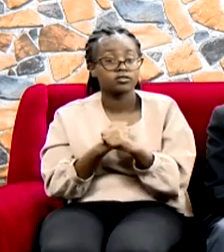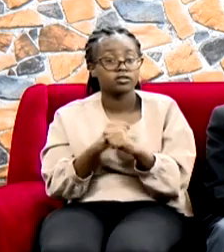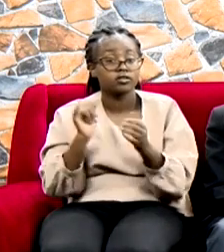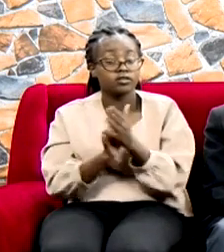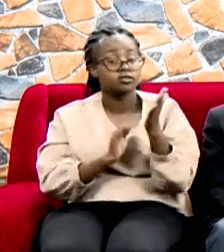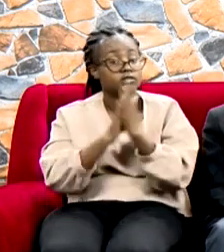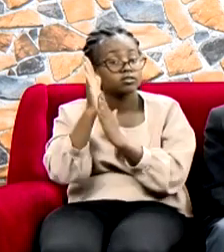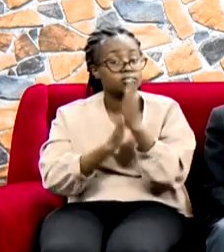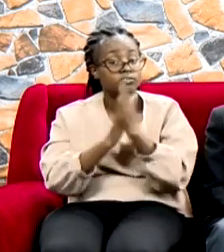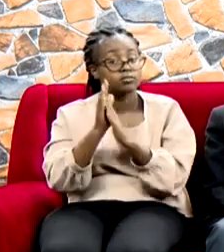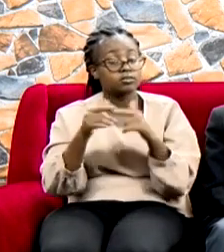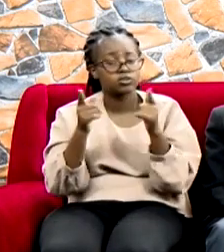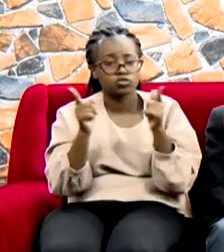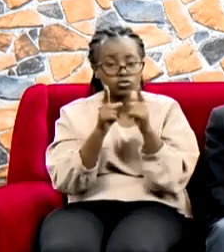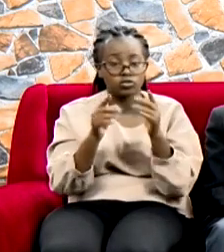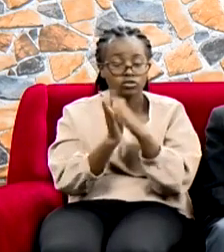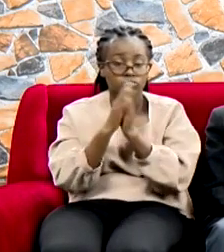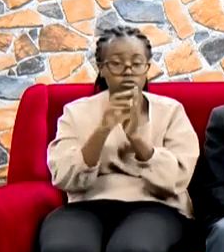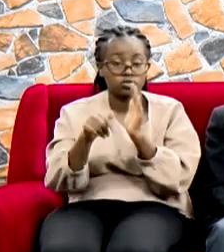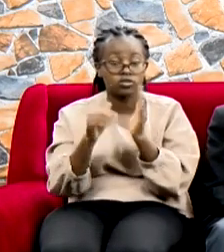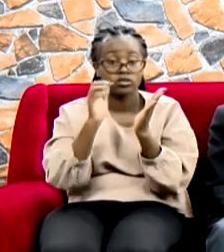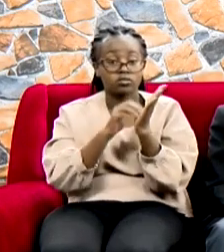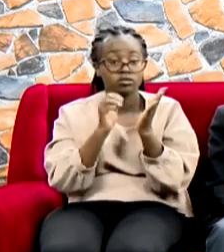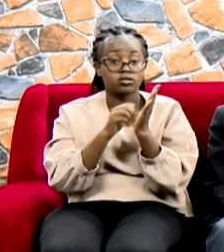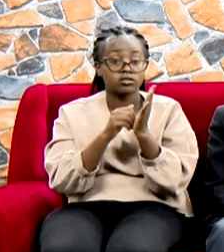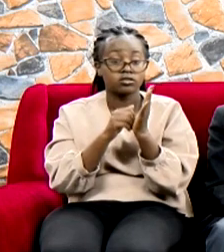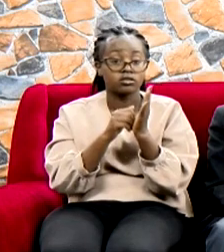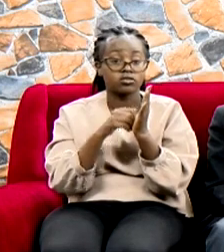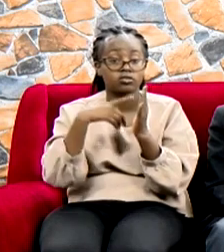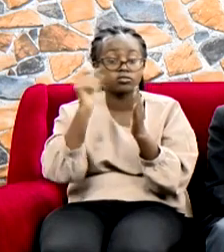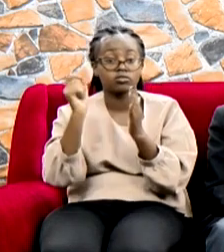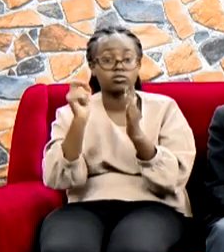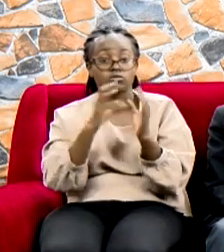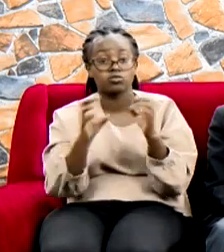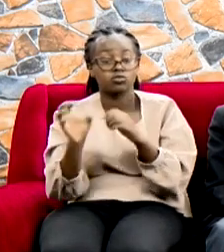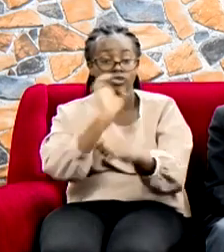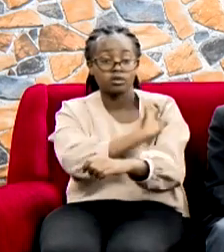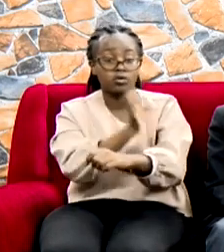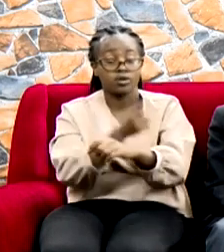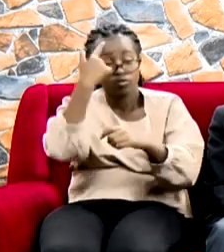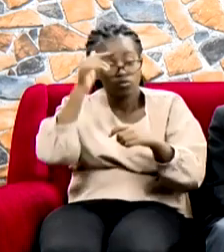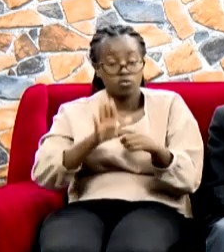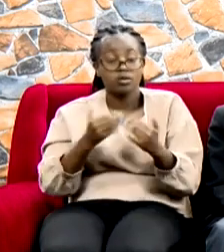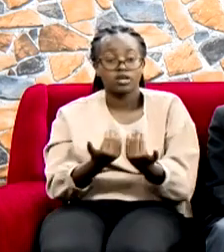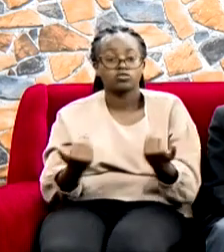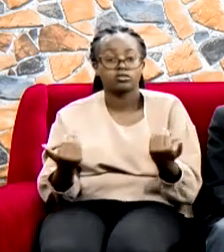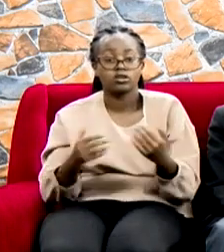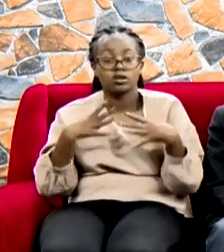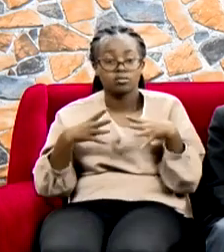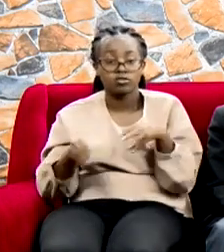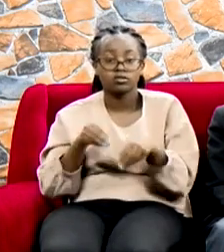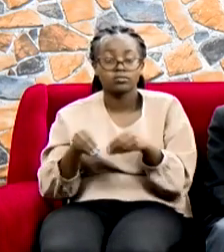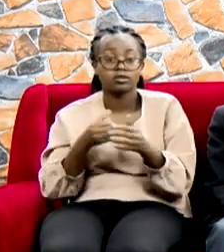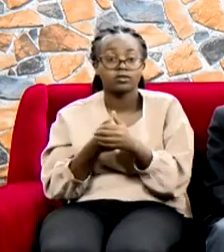that's interesting. I'll tell you a small story. Today I was in Machakos. I went to do empowerment for women and children and persons living